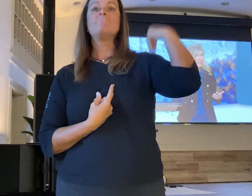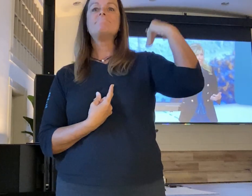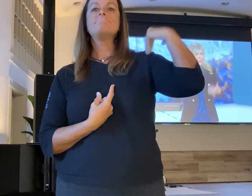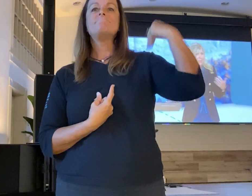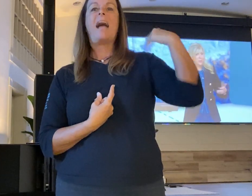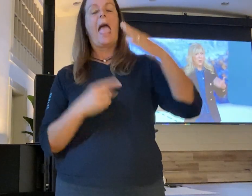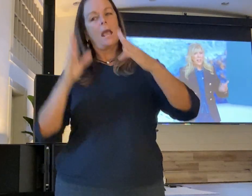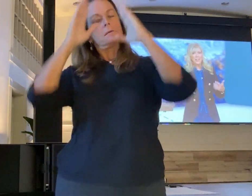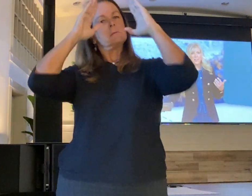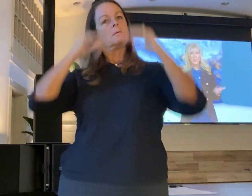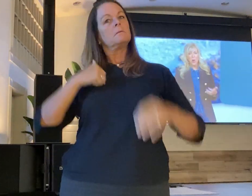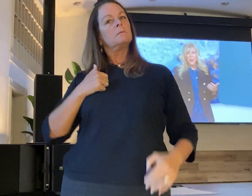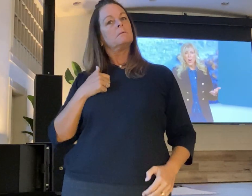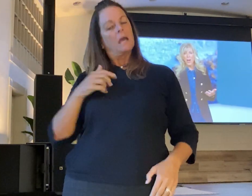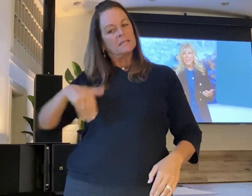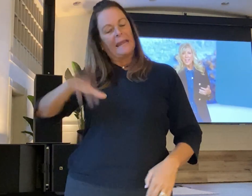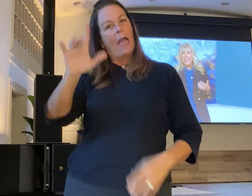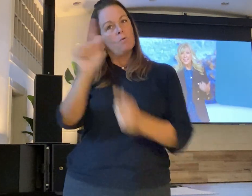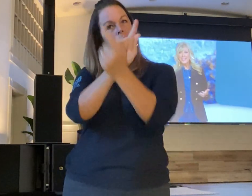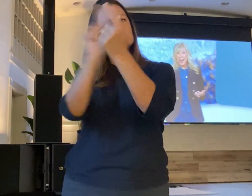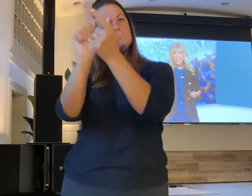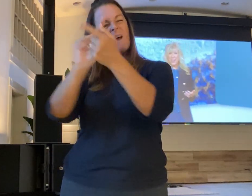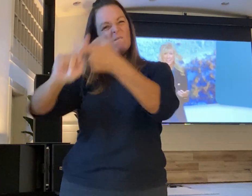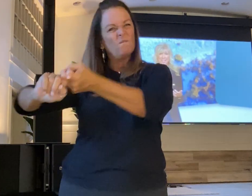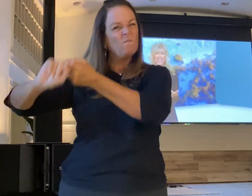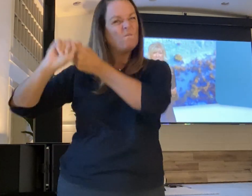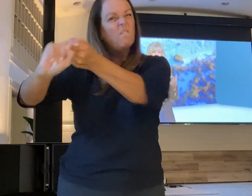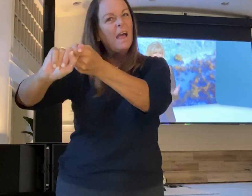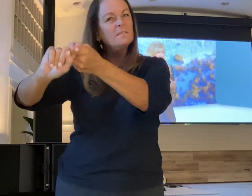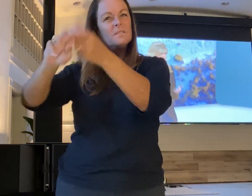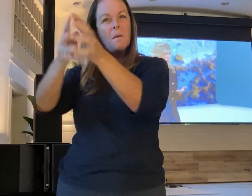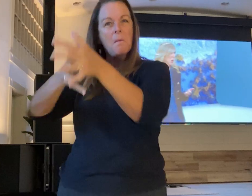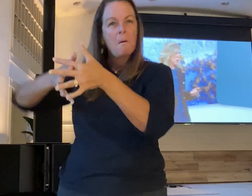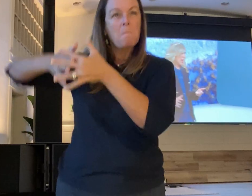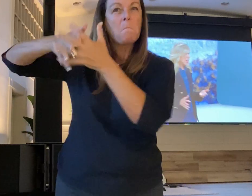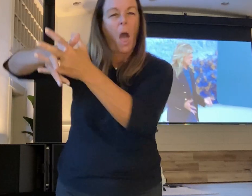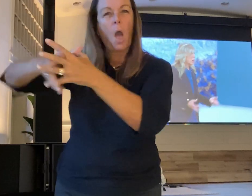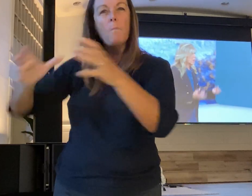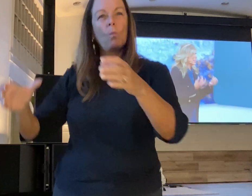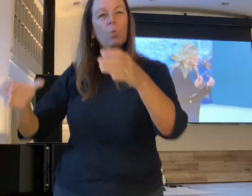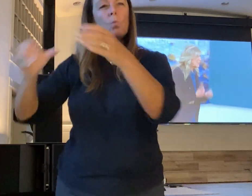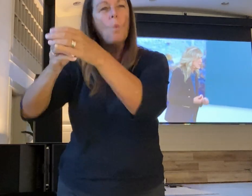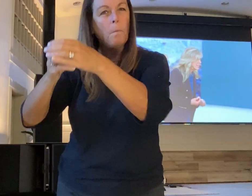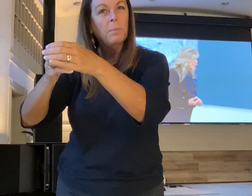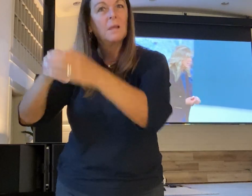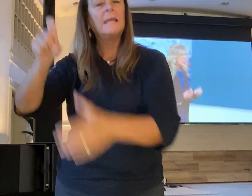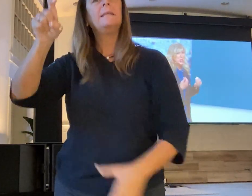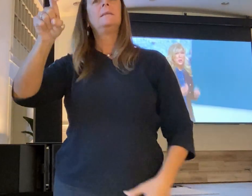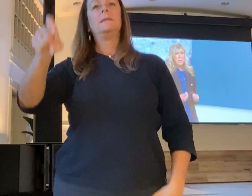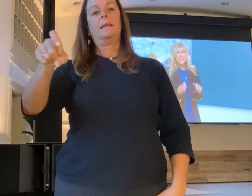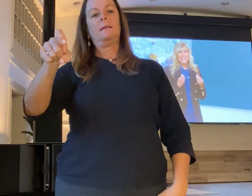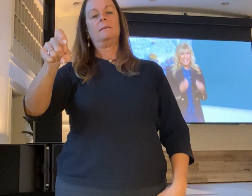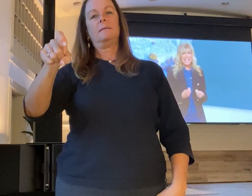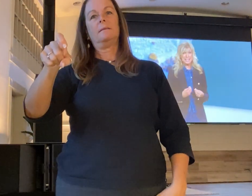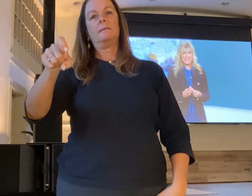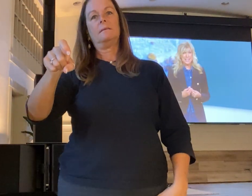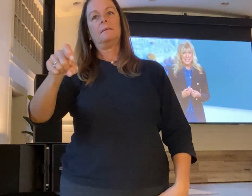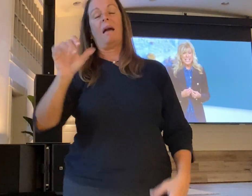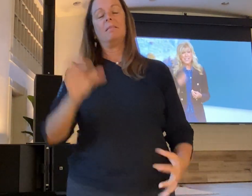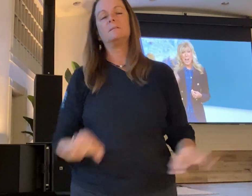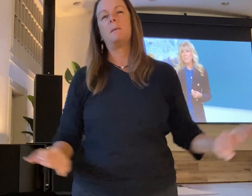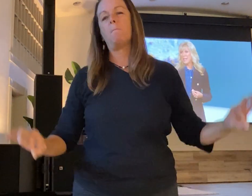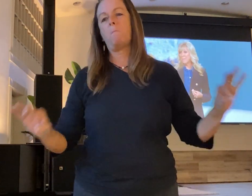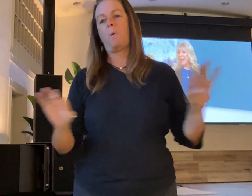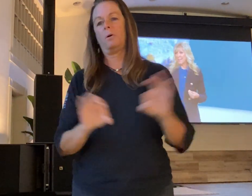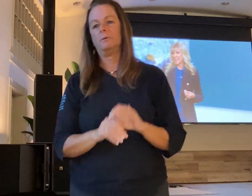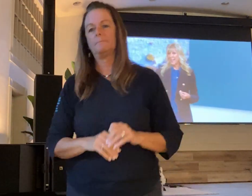on, right? This warning light that's going on inside of us to let us know that one of our deepest human